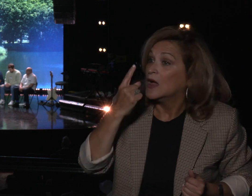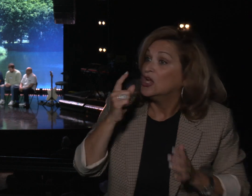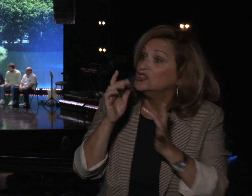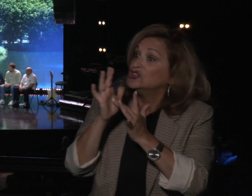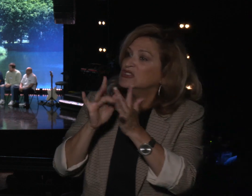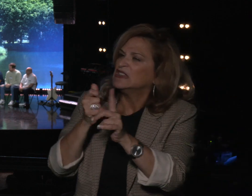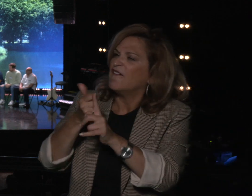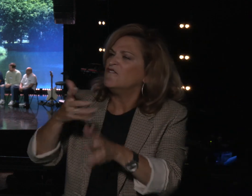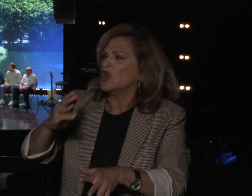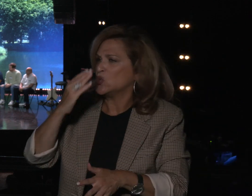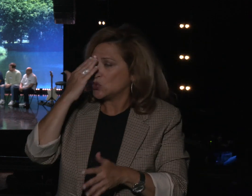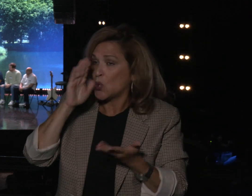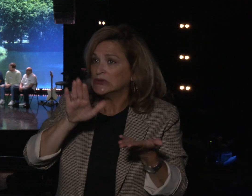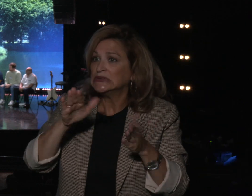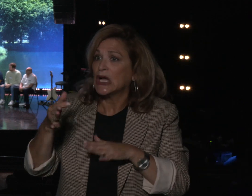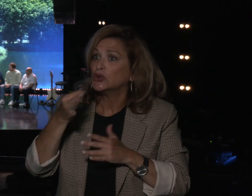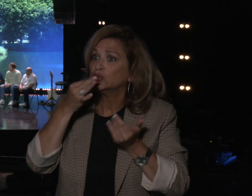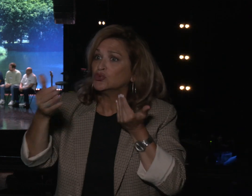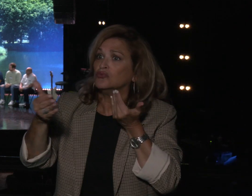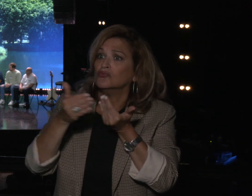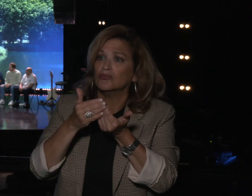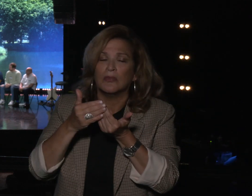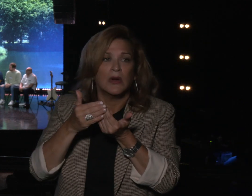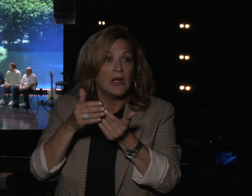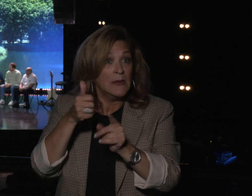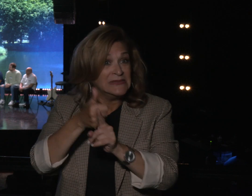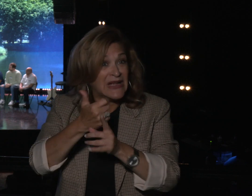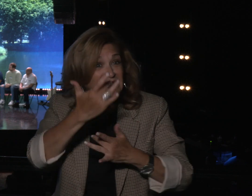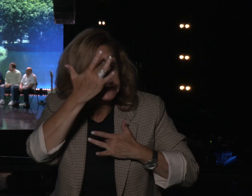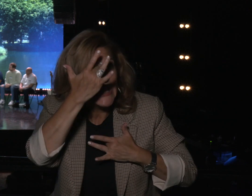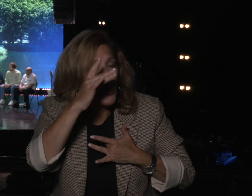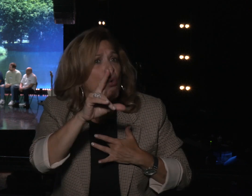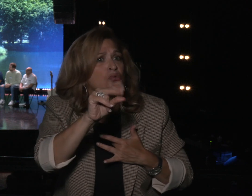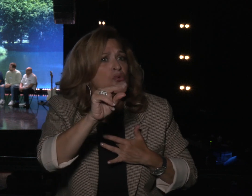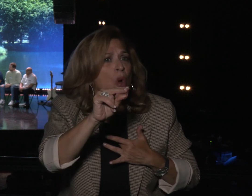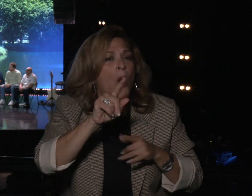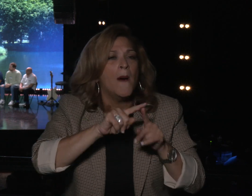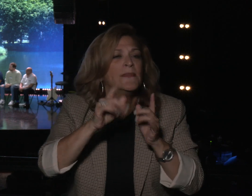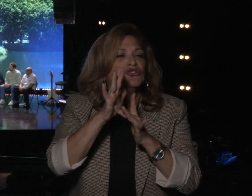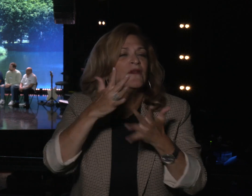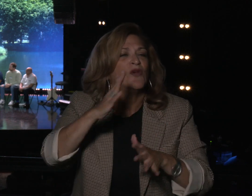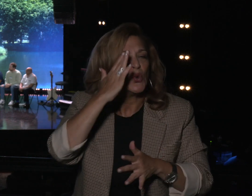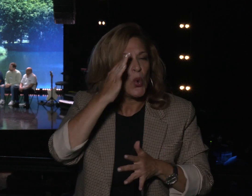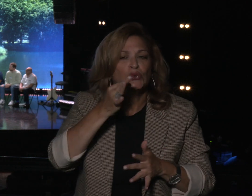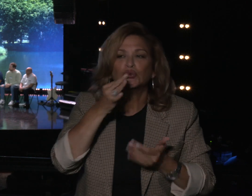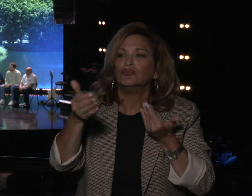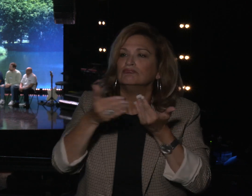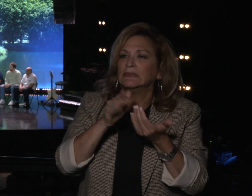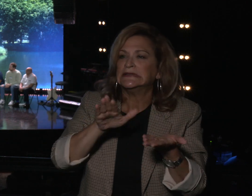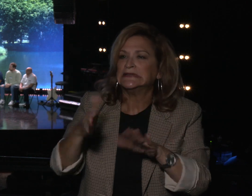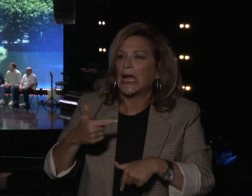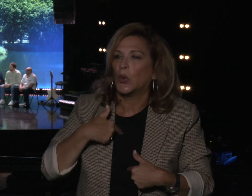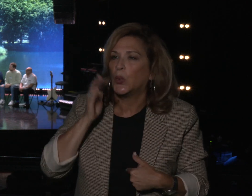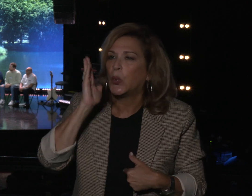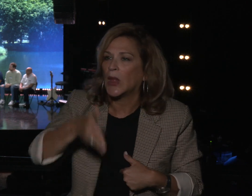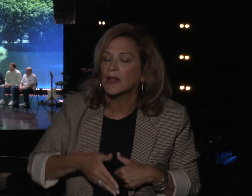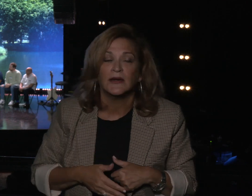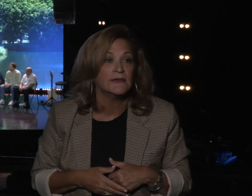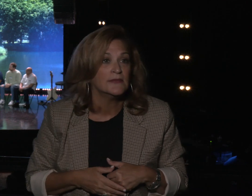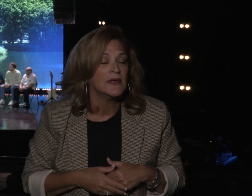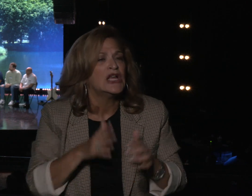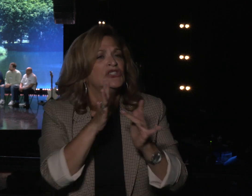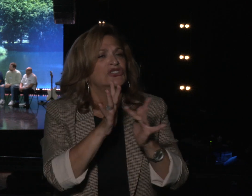about to die. He's not sick, but he knows he's about to die. And so Jesus spends his time with certain people.